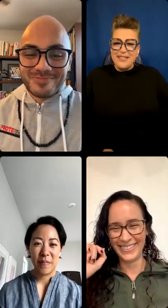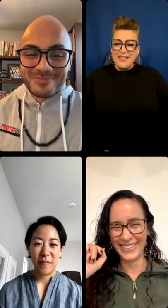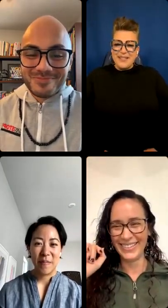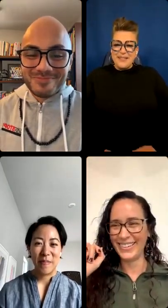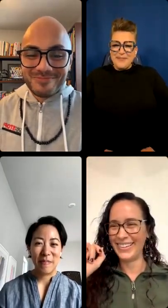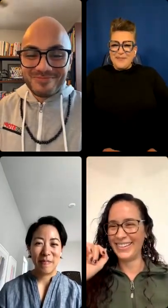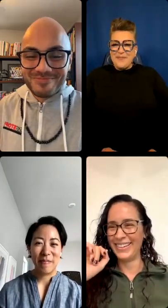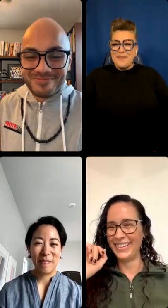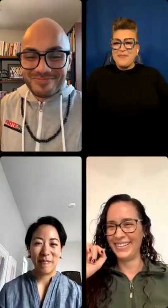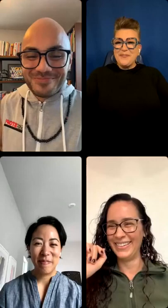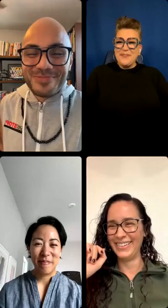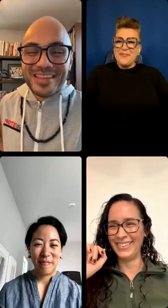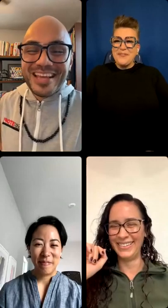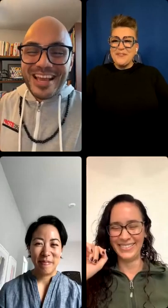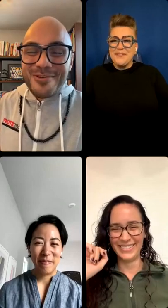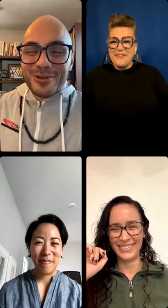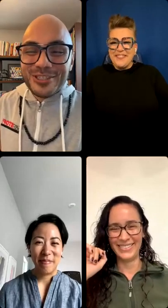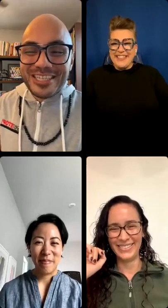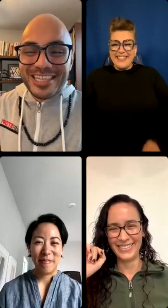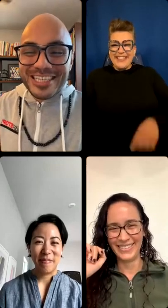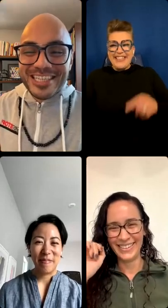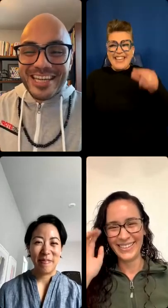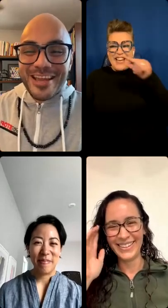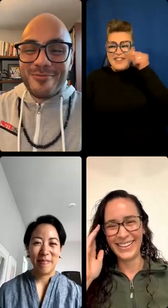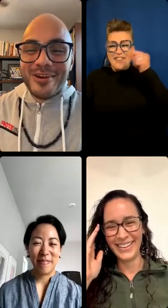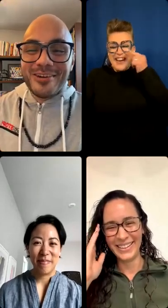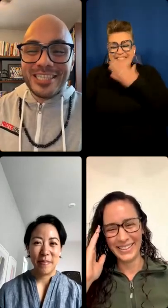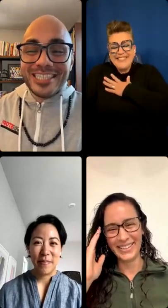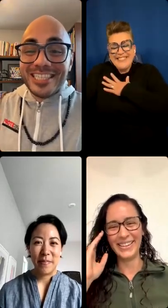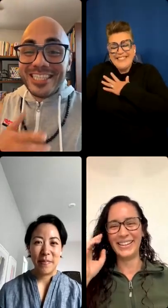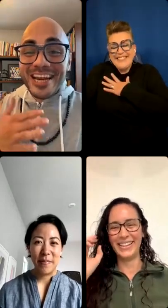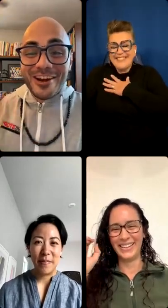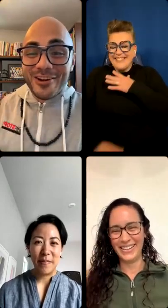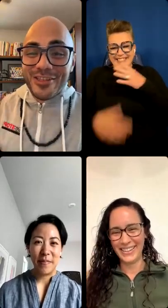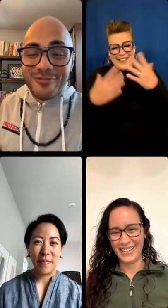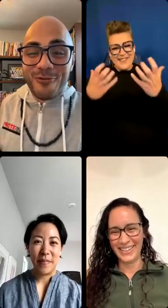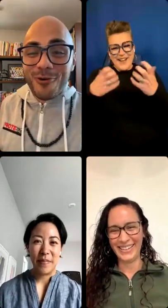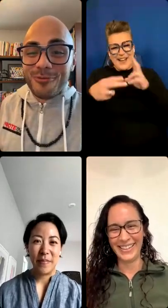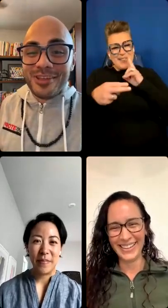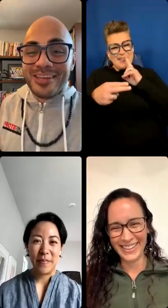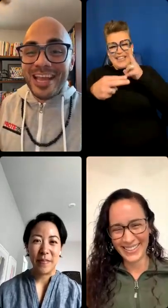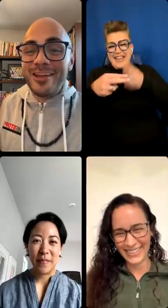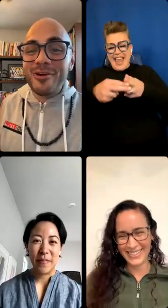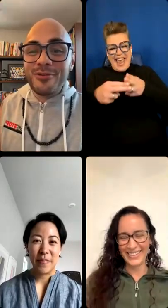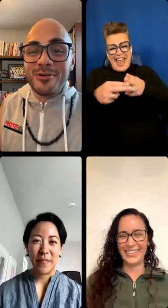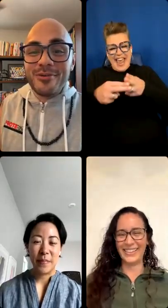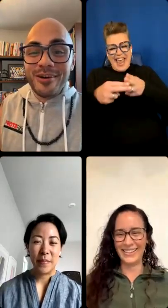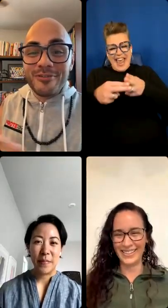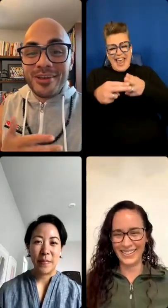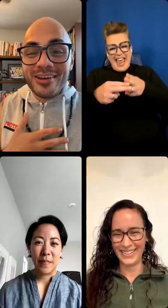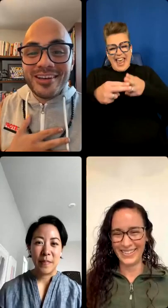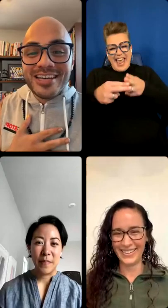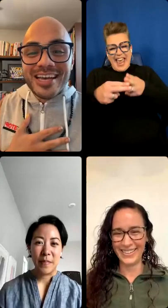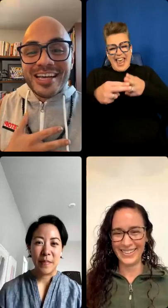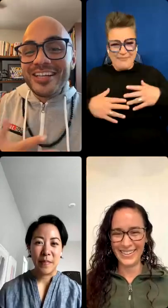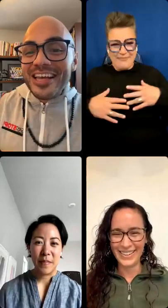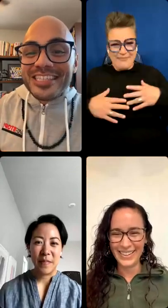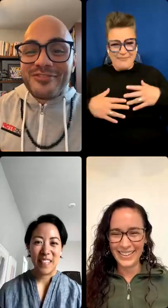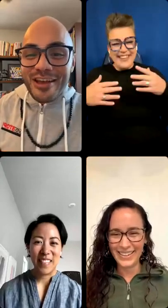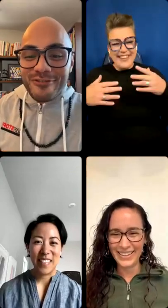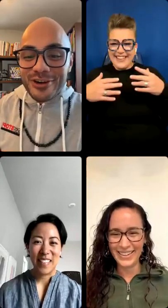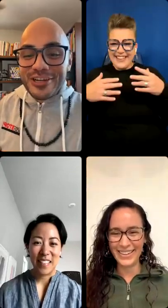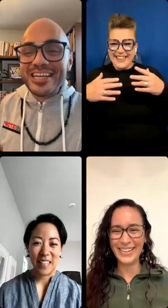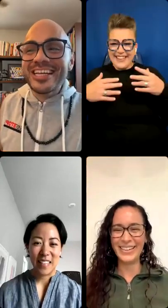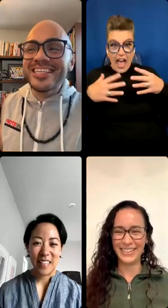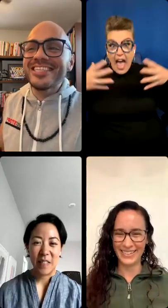the rest. Well, just to name, just to share, the name of the